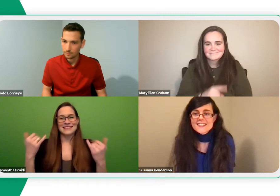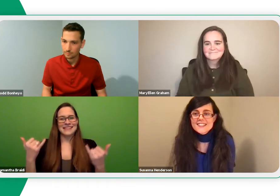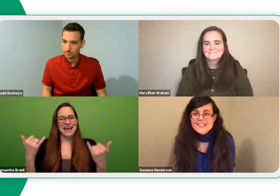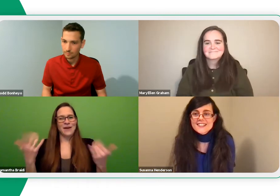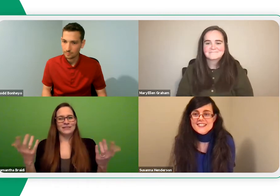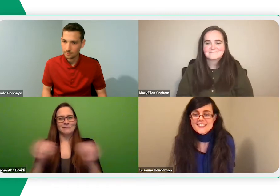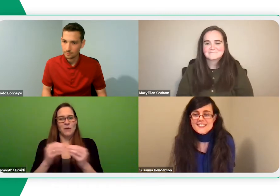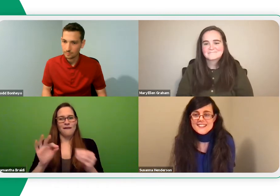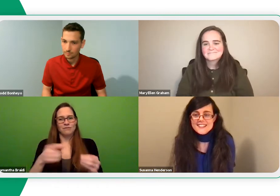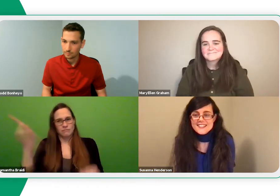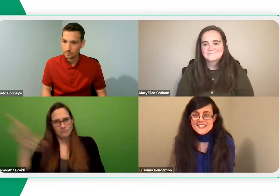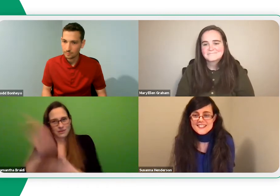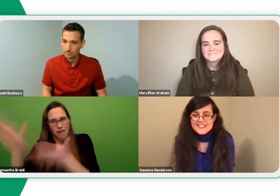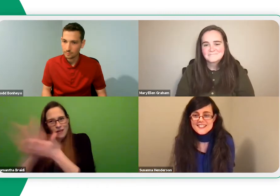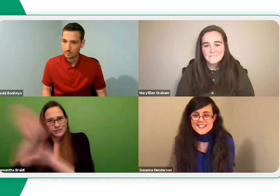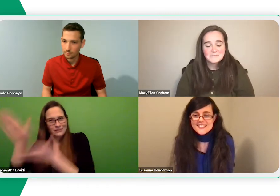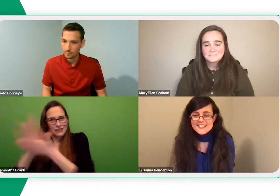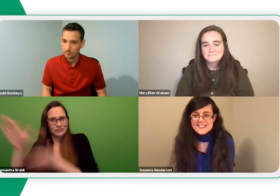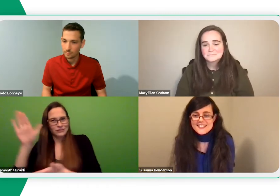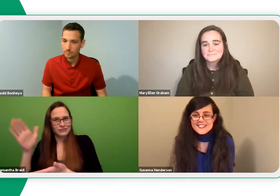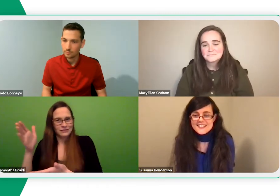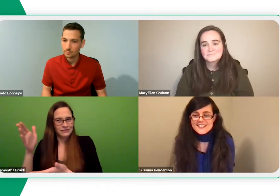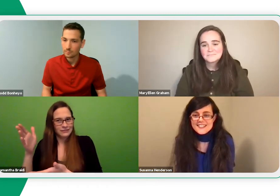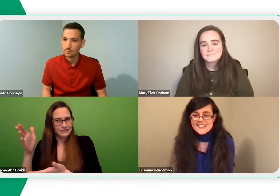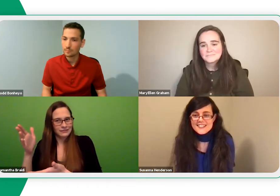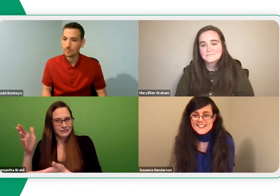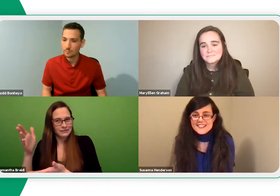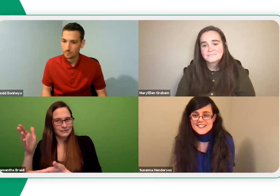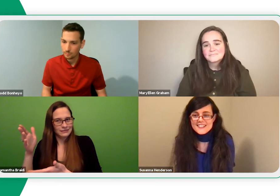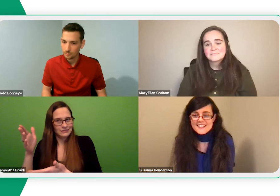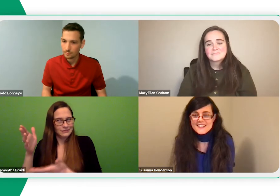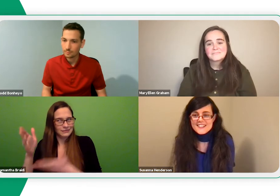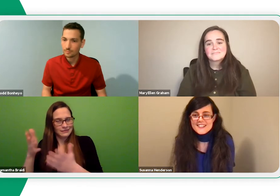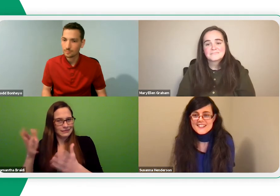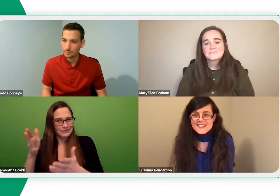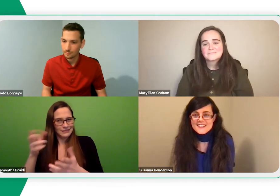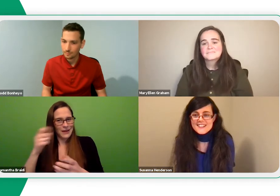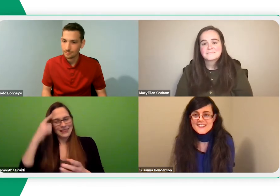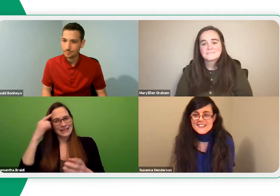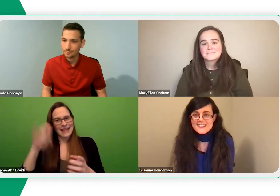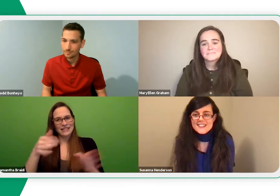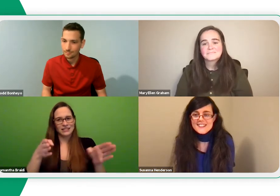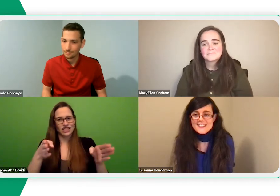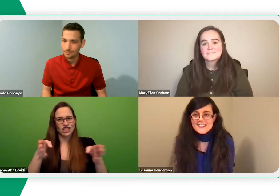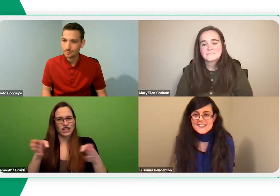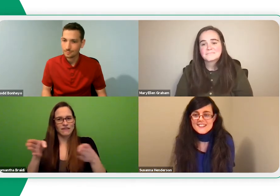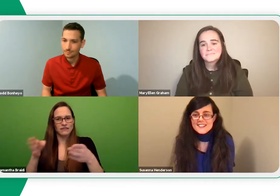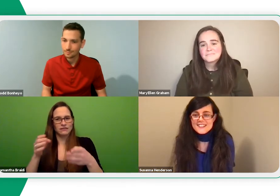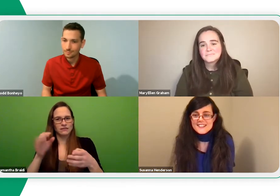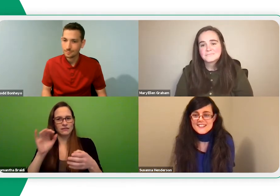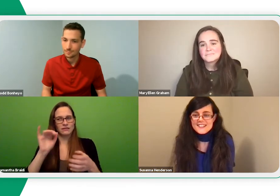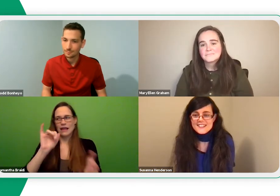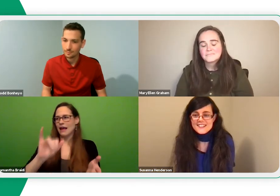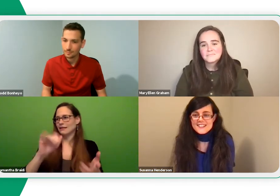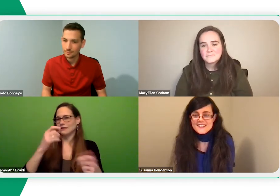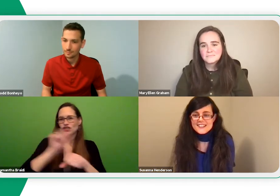get out and work, get going. Mary, this is so true. Now the focus is academics, and they say go to college instead of